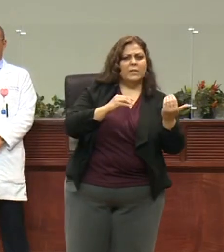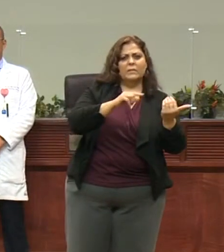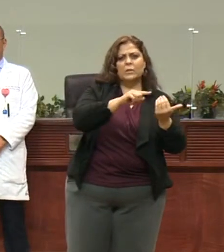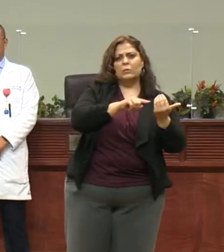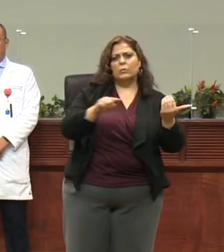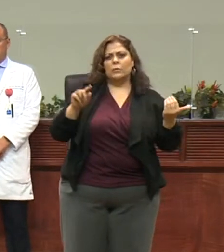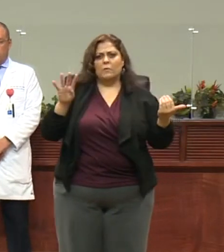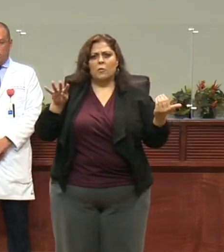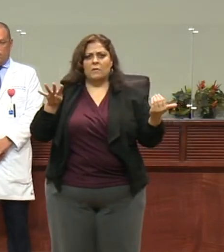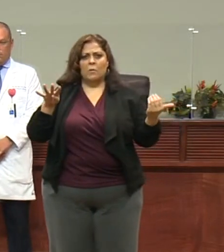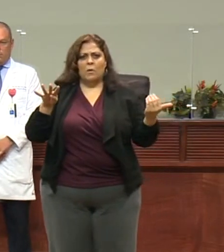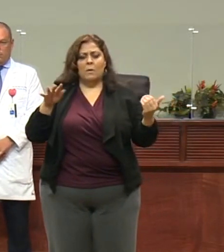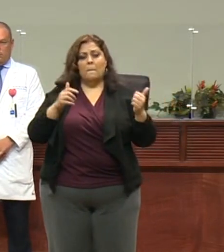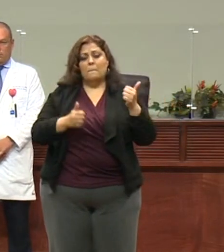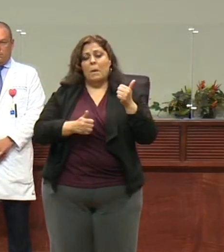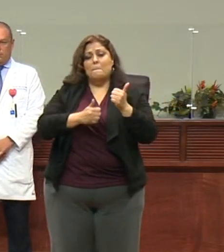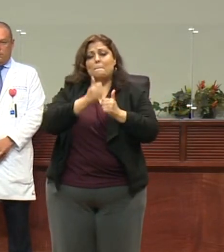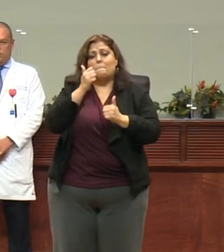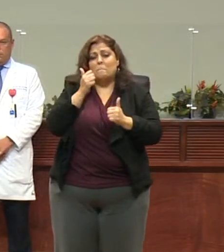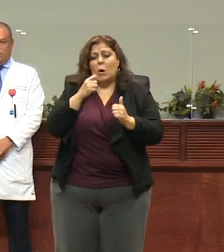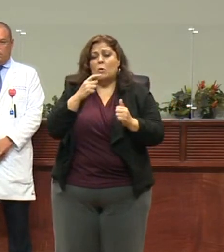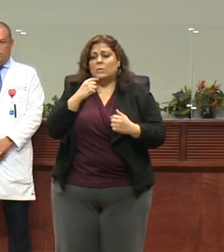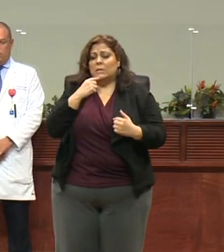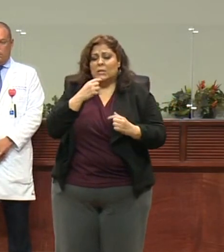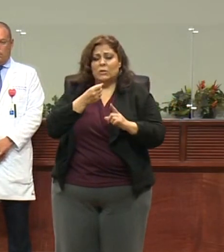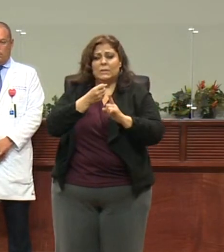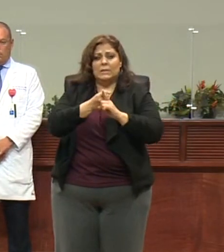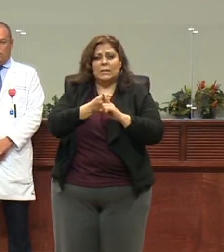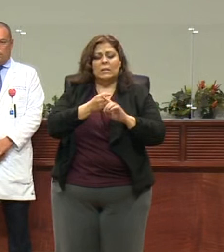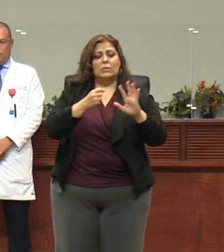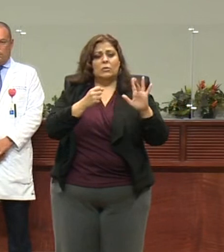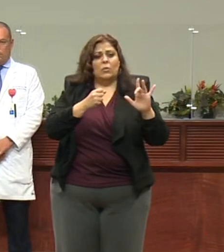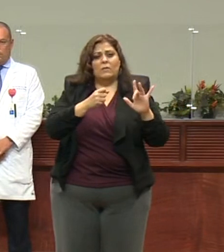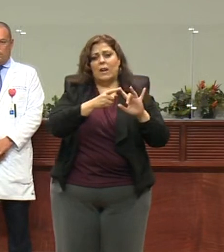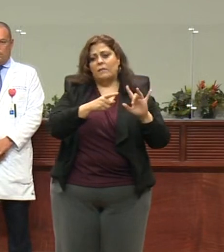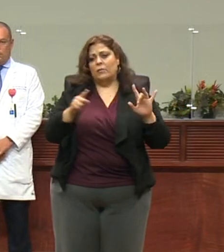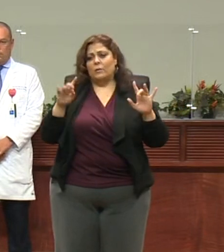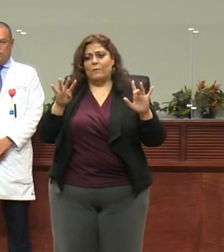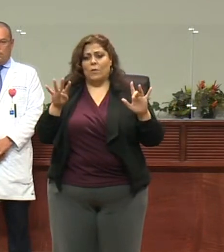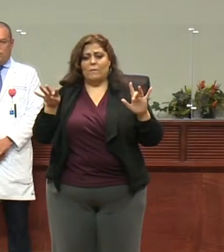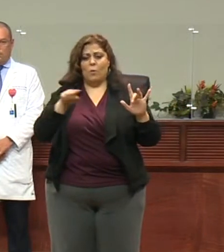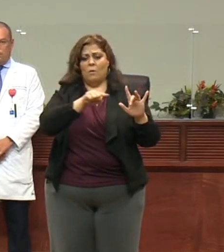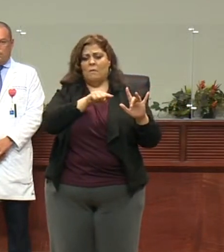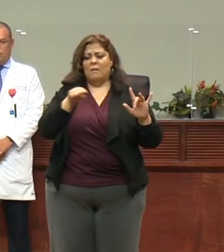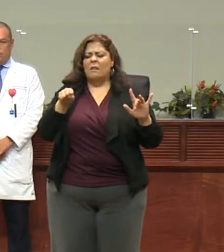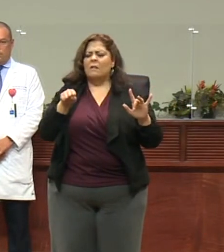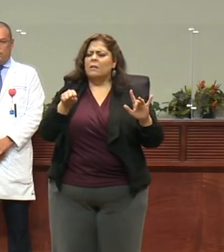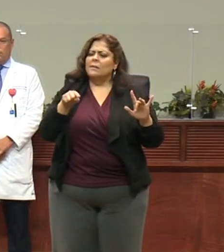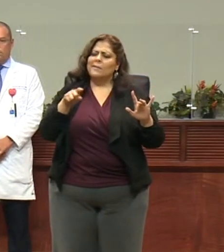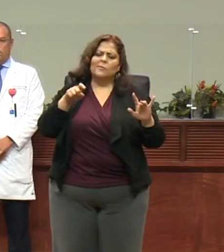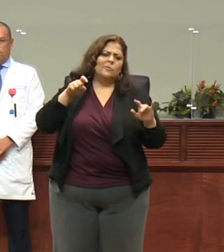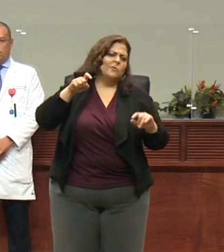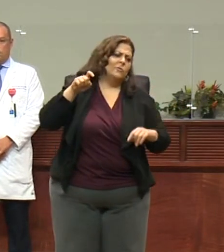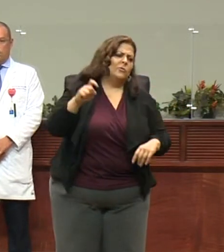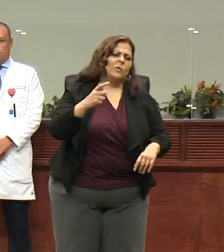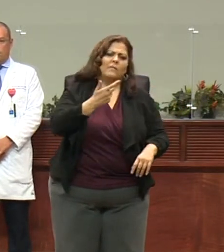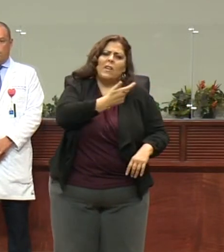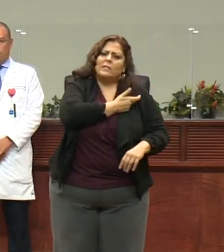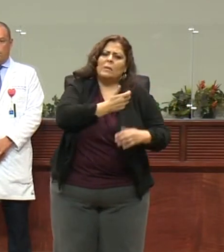the 25 to 44 years old should get vaccinated. That's where we have the